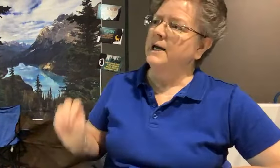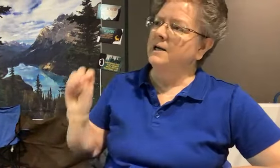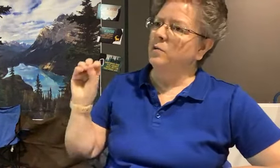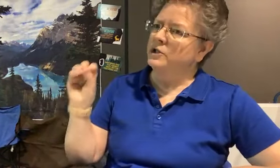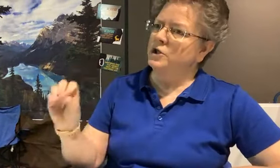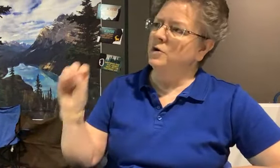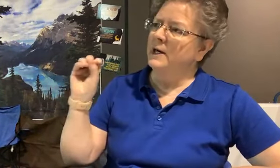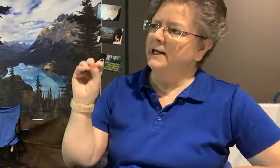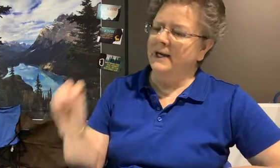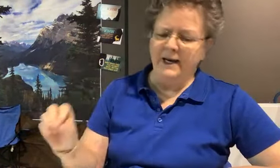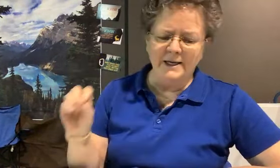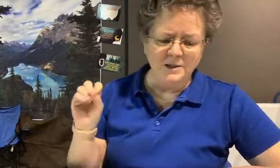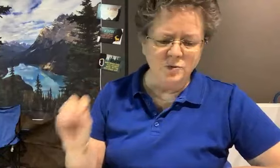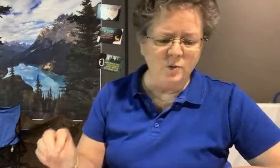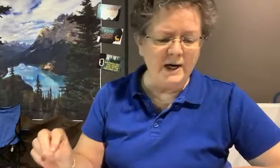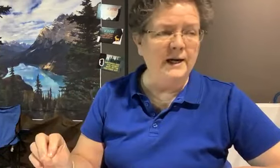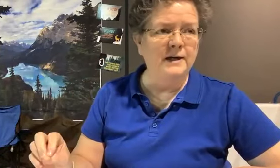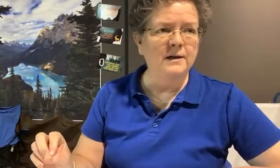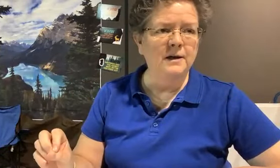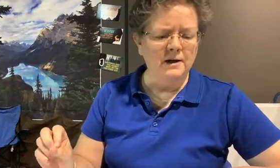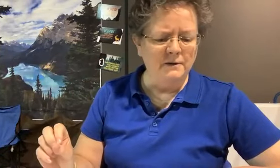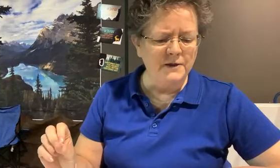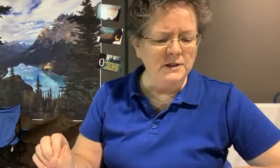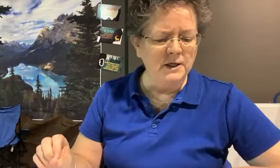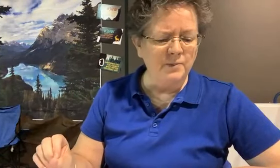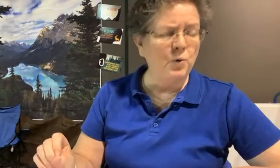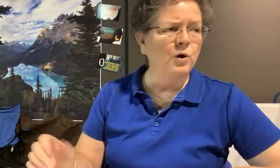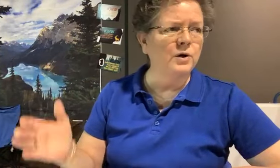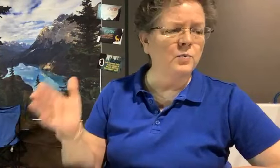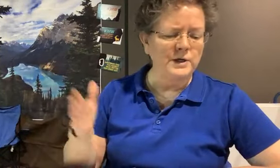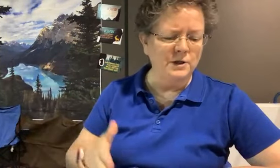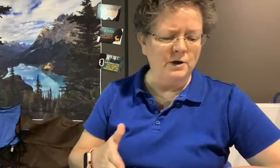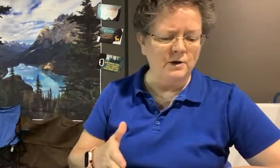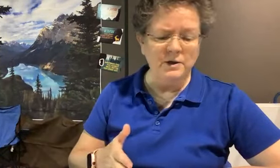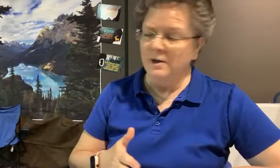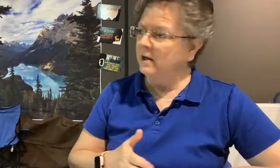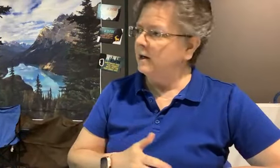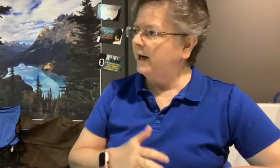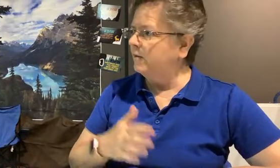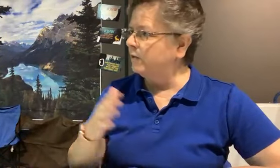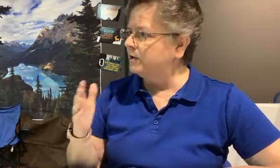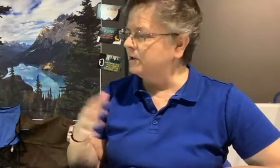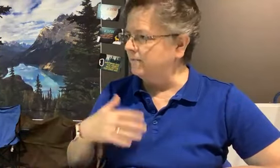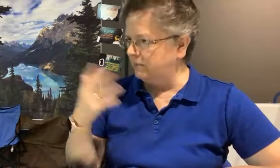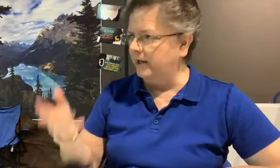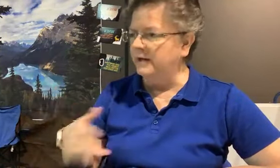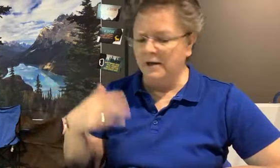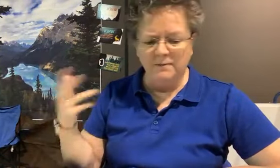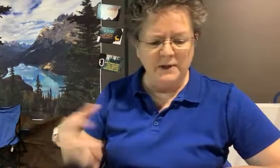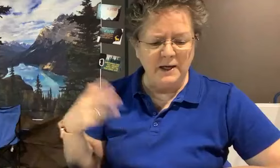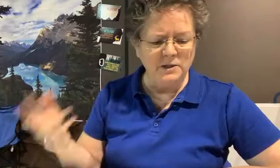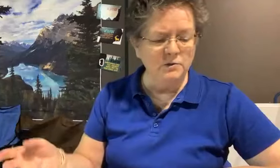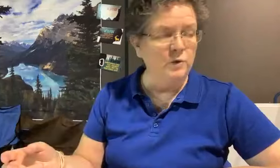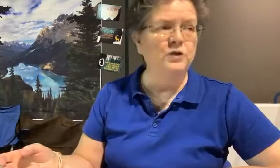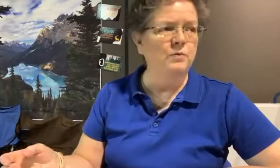It was during his reign that the temple work returned, and was that they resumed